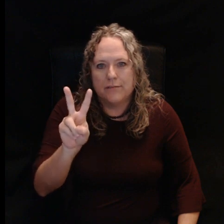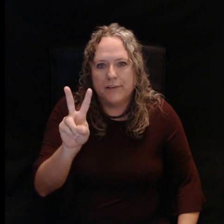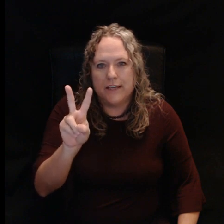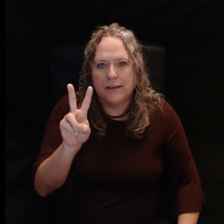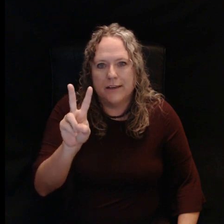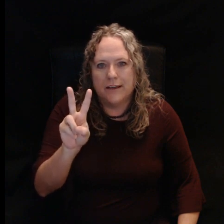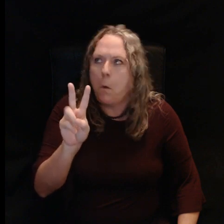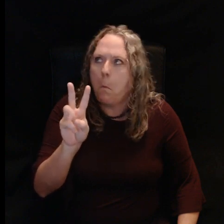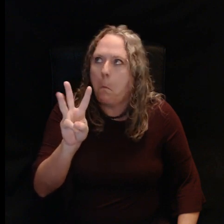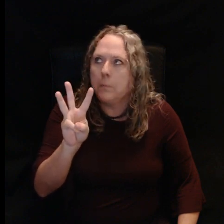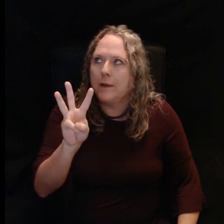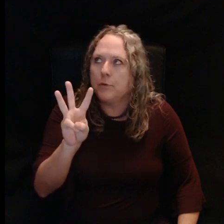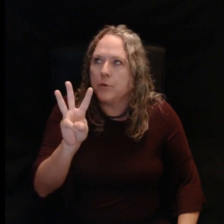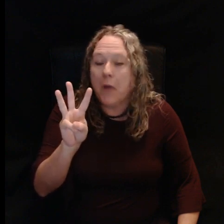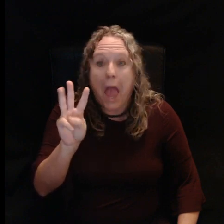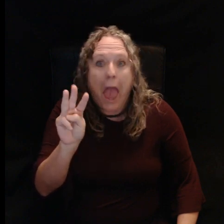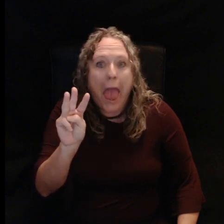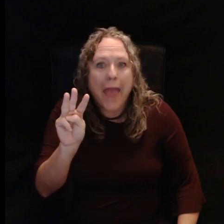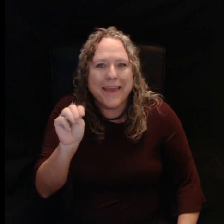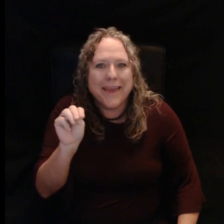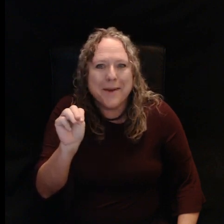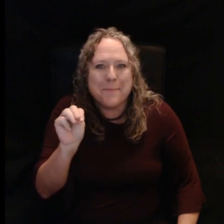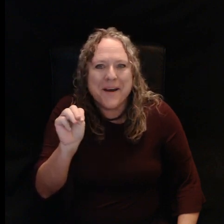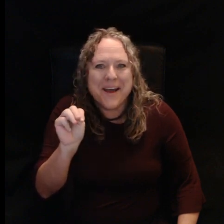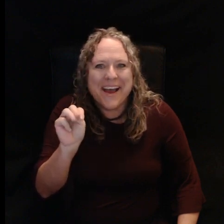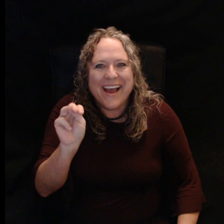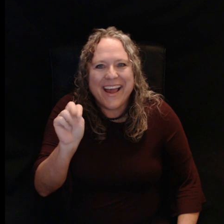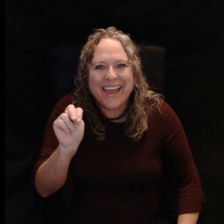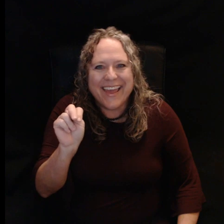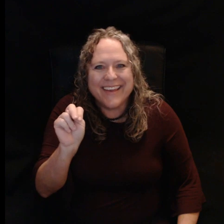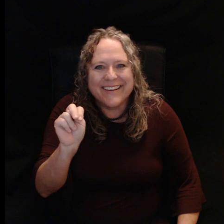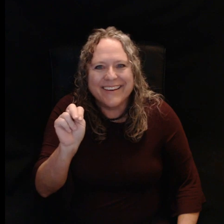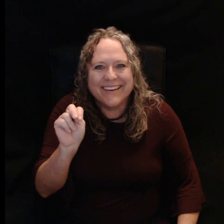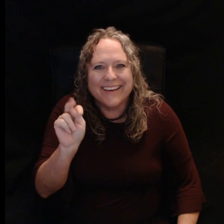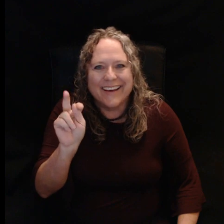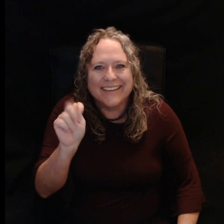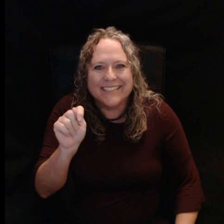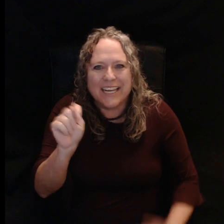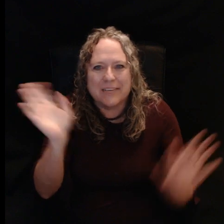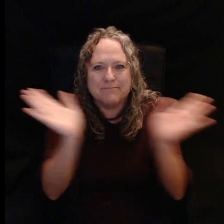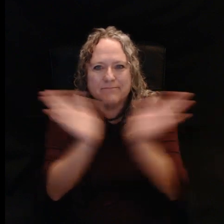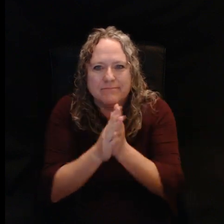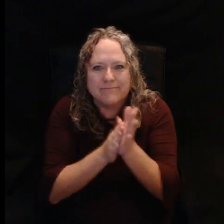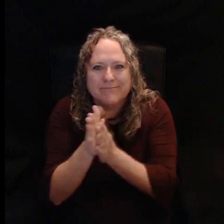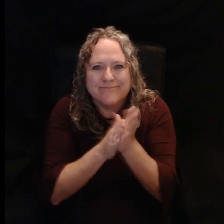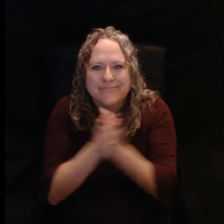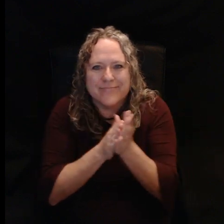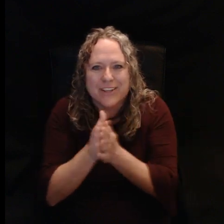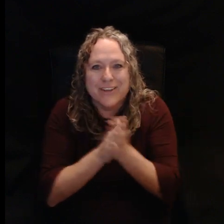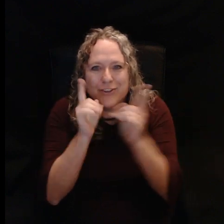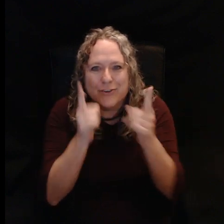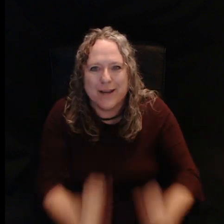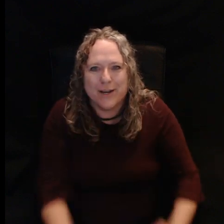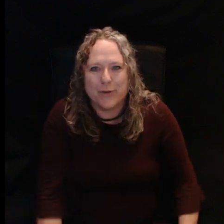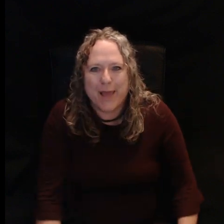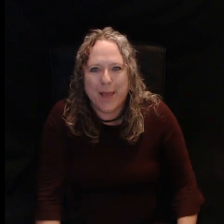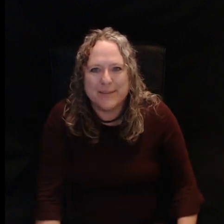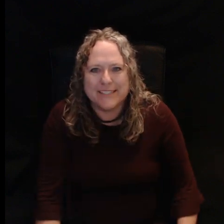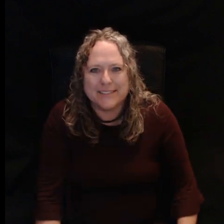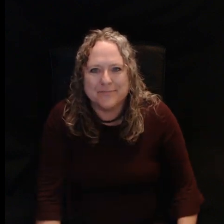V, W, M, N, T. You're